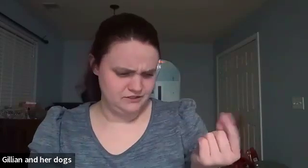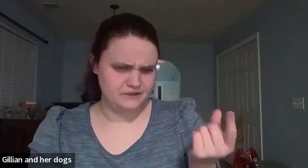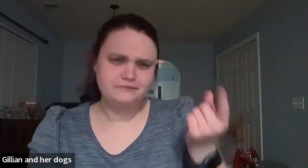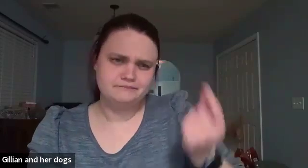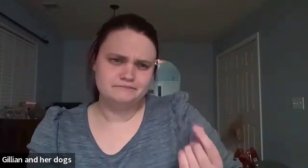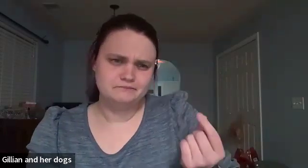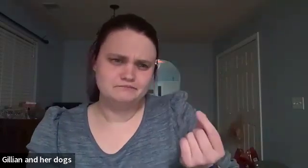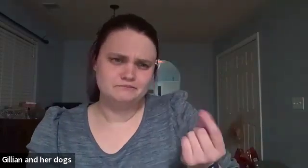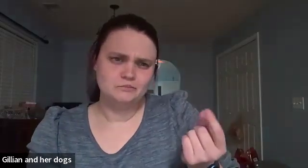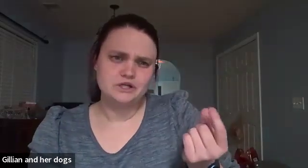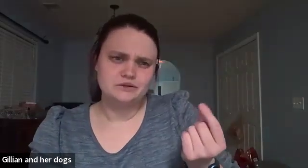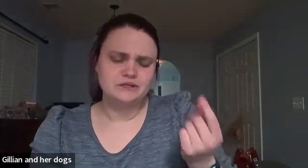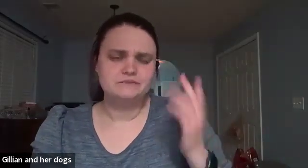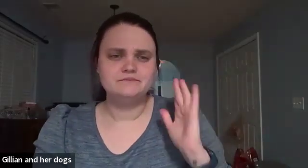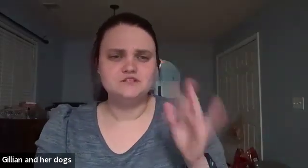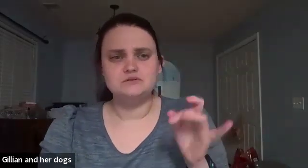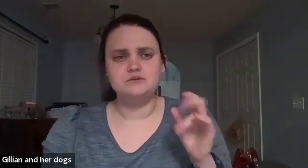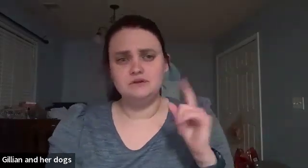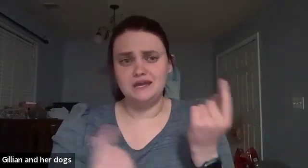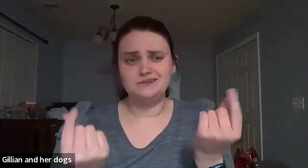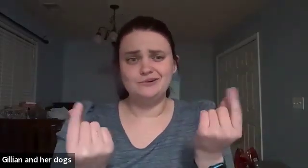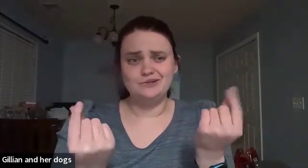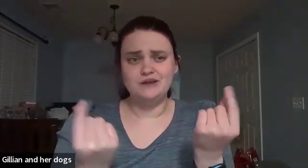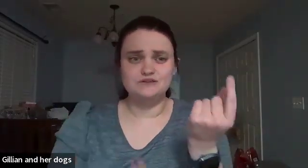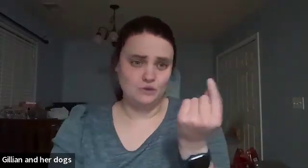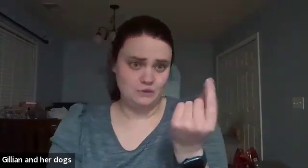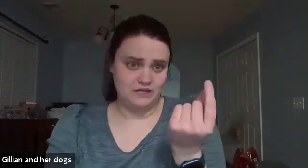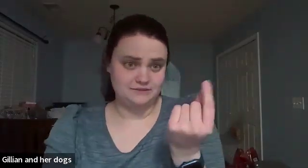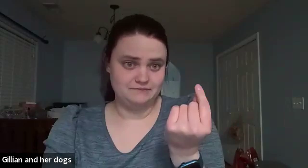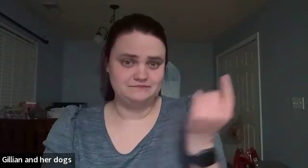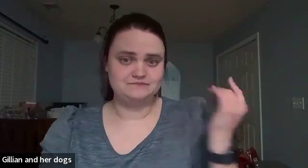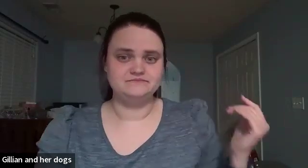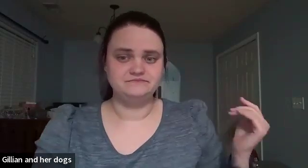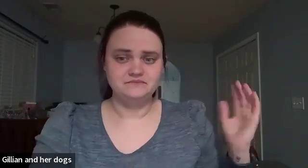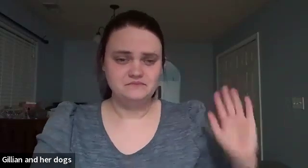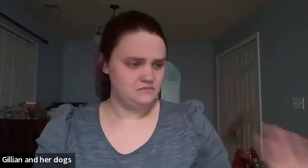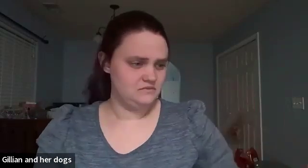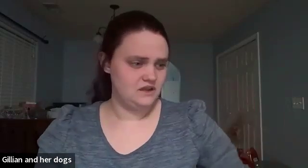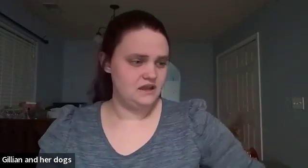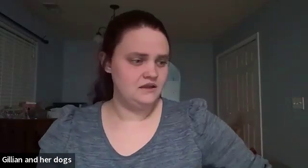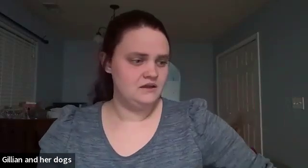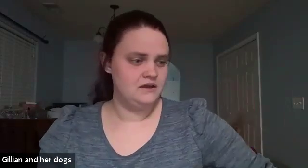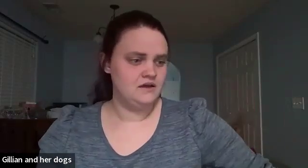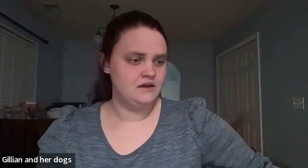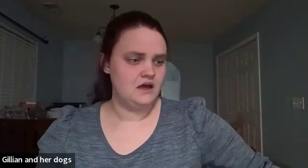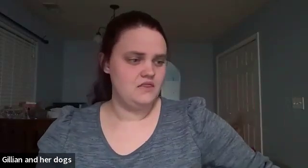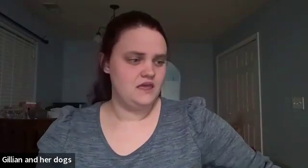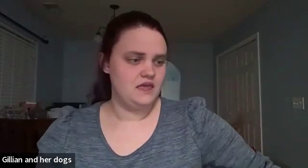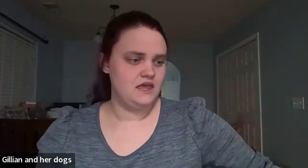you doing? What are you doing? So you can do it 2 hands or 1 hand. Okay. And